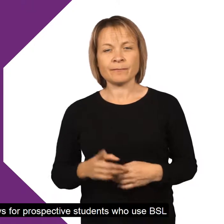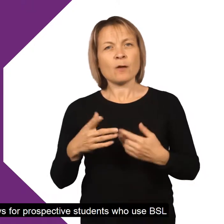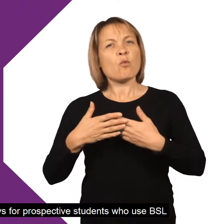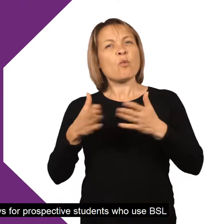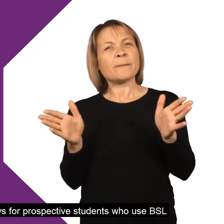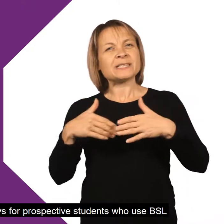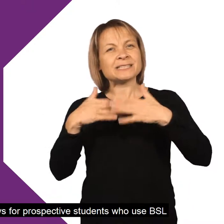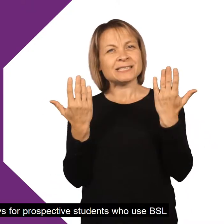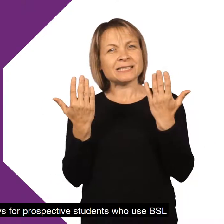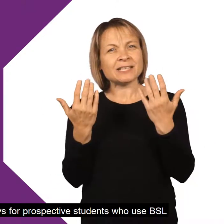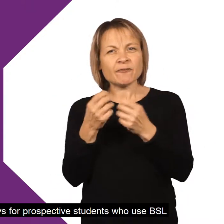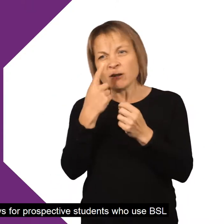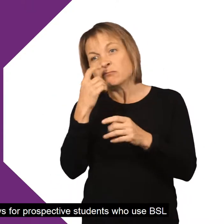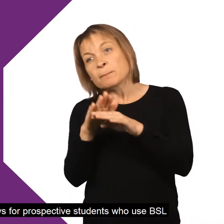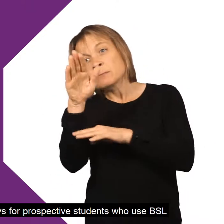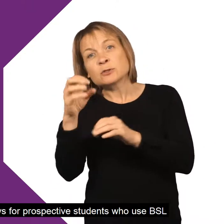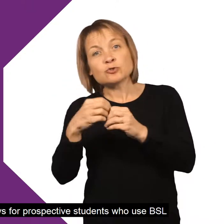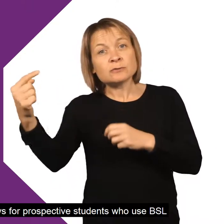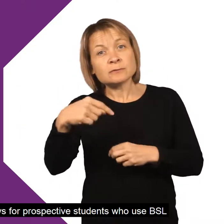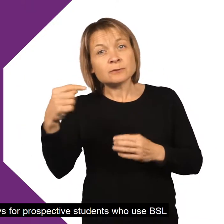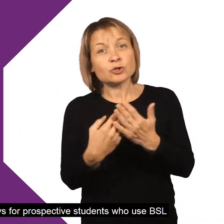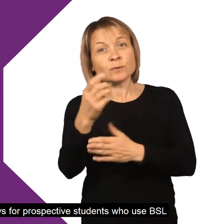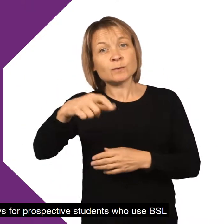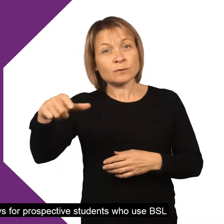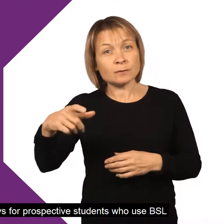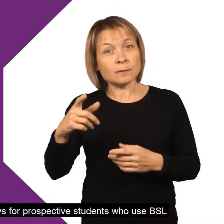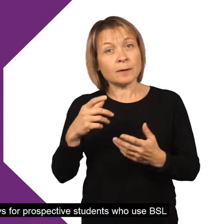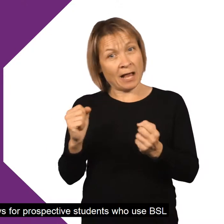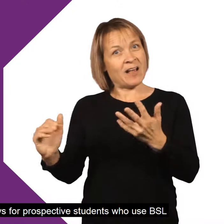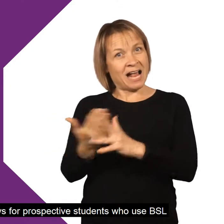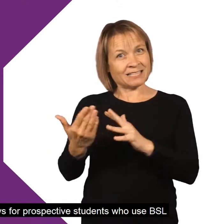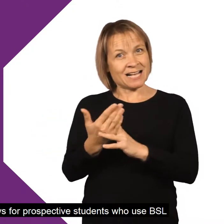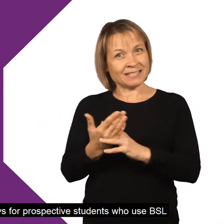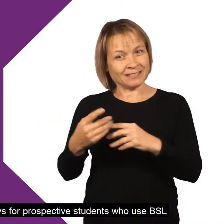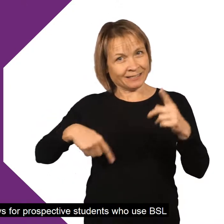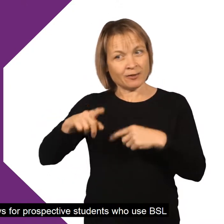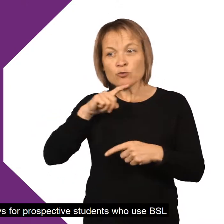Providing access to open days for prospective students who use BSL